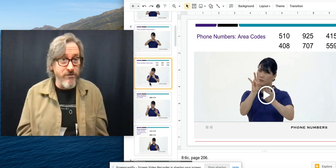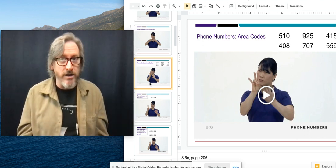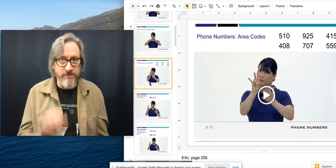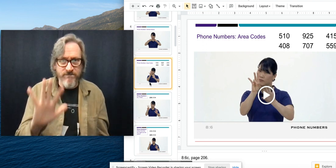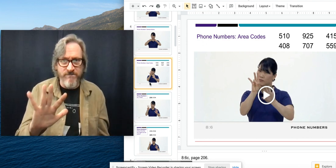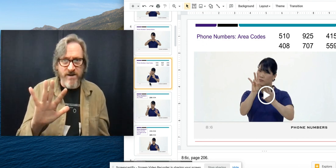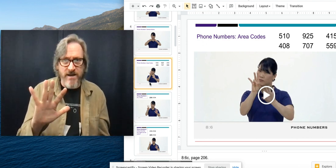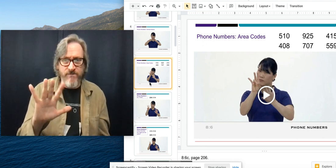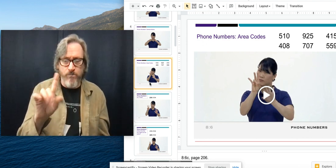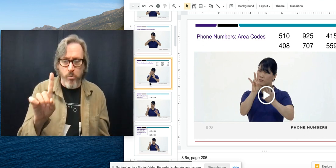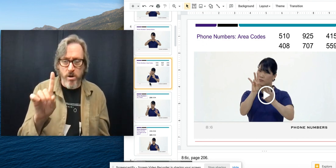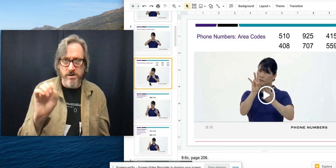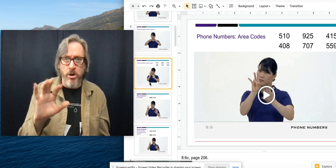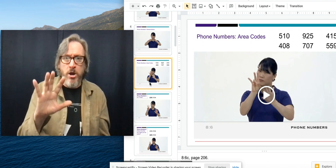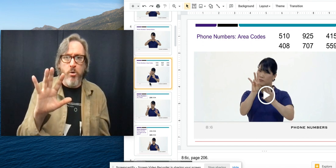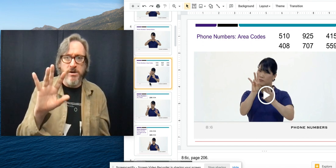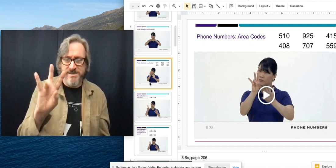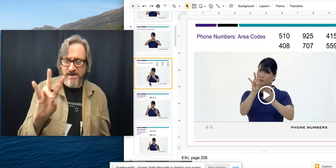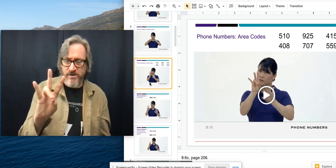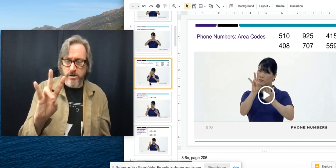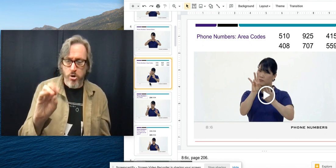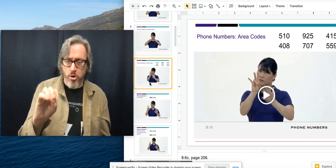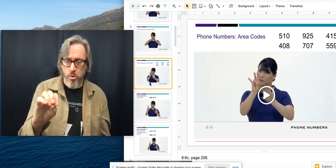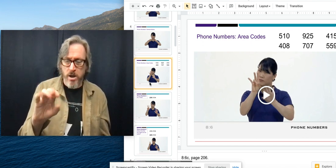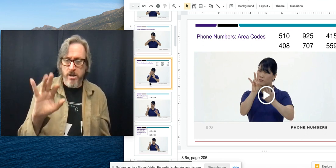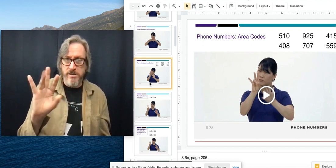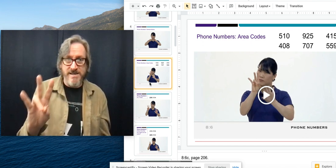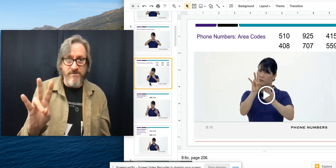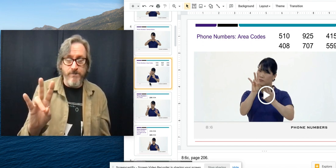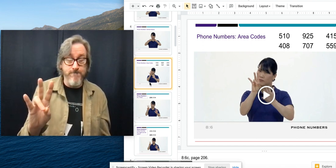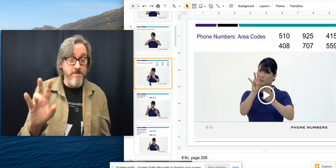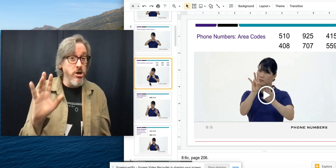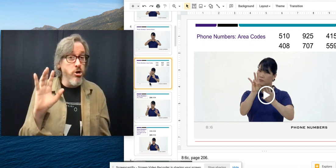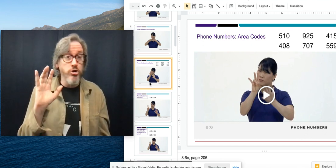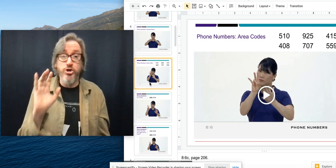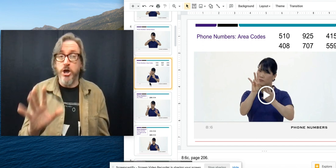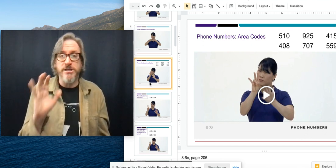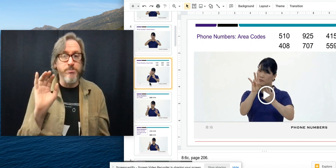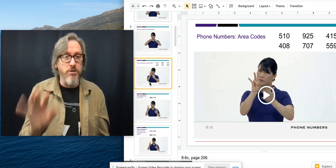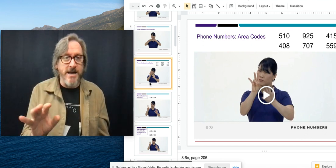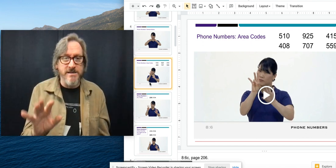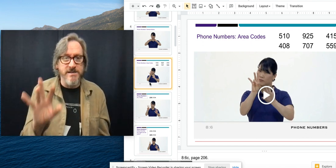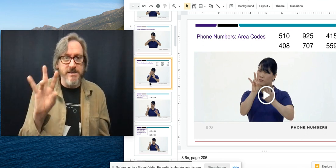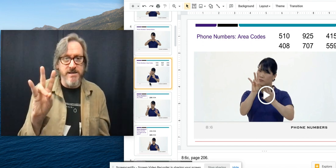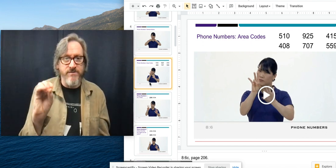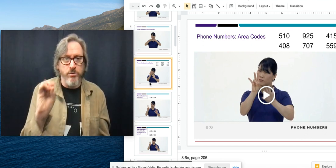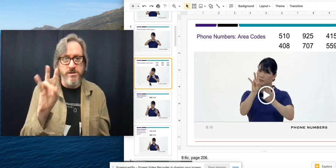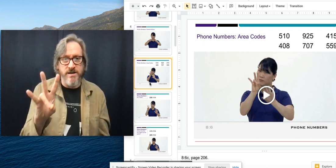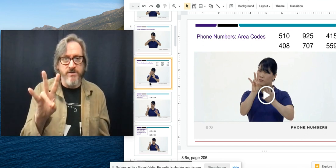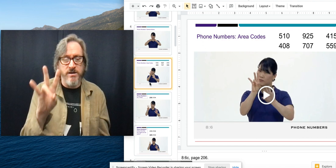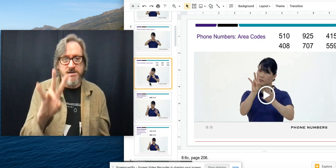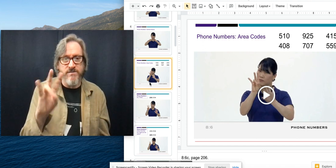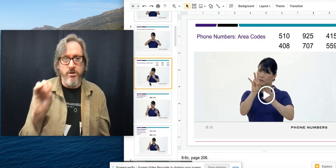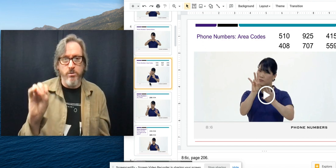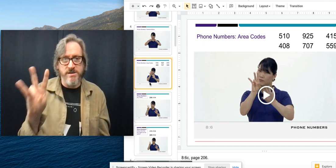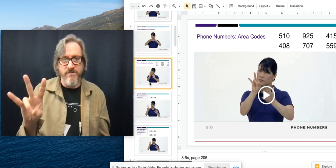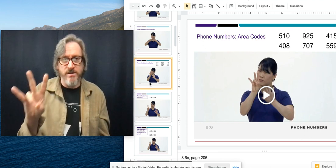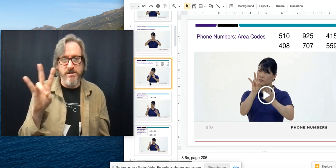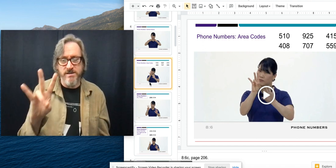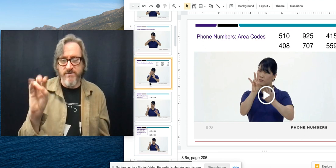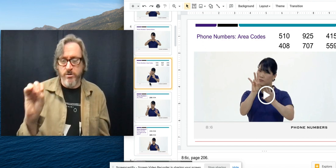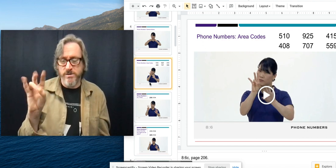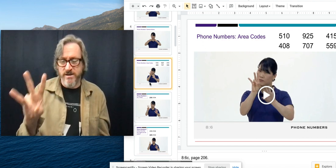can't, if you're like 510 or 707, just practice these. 707,